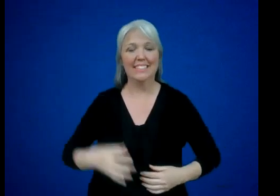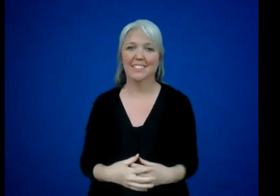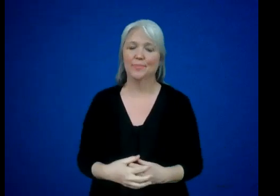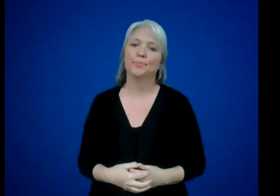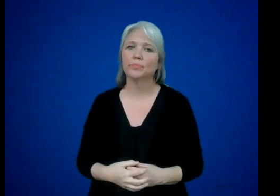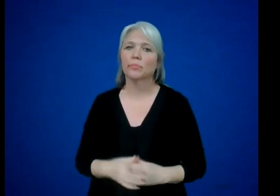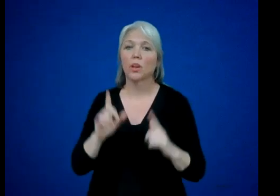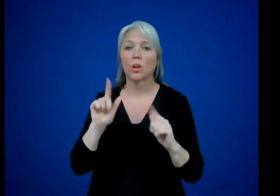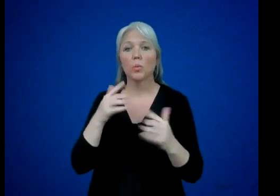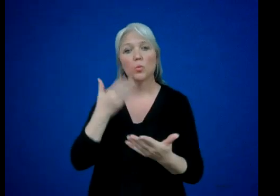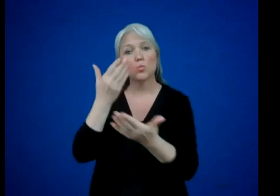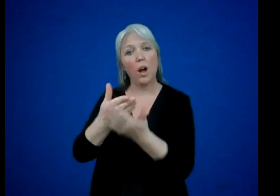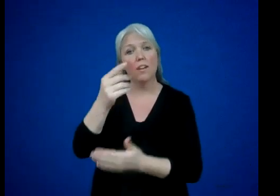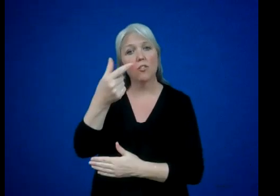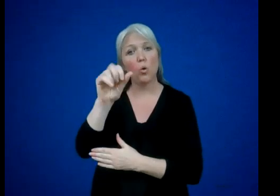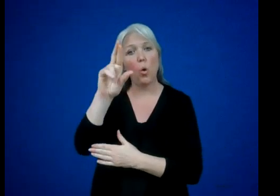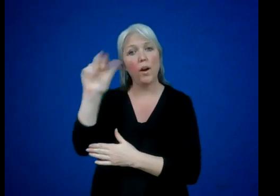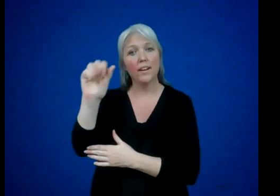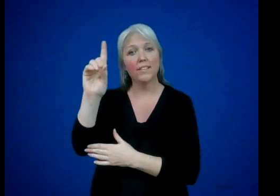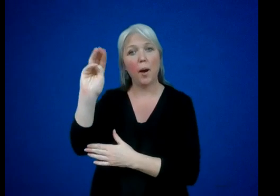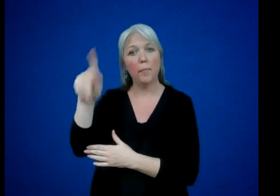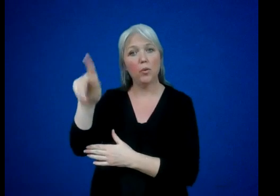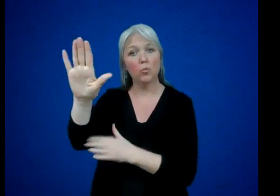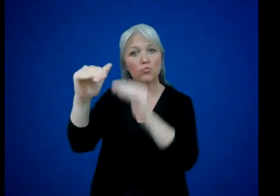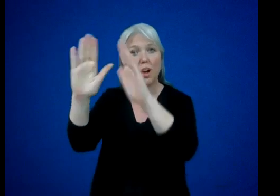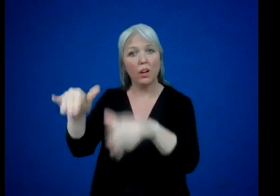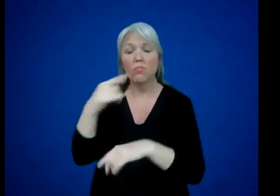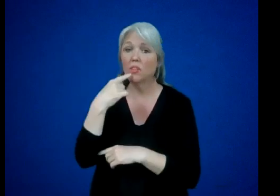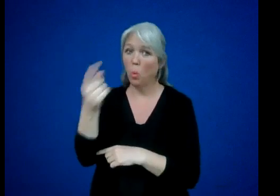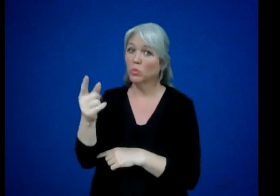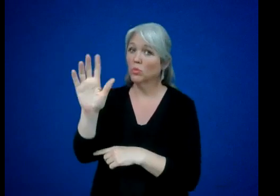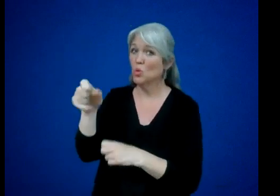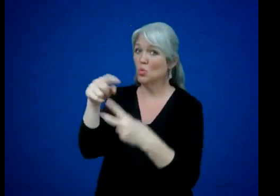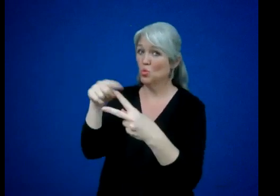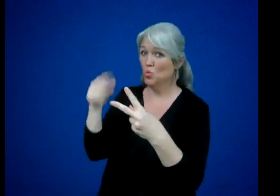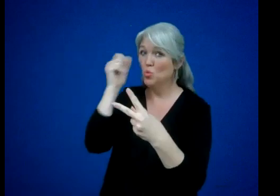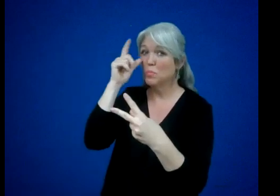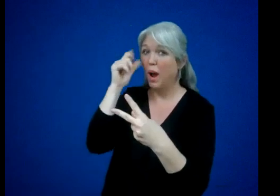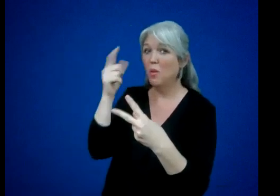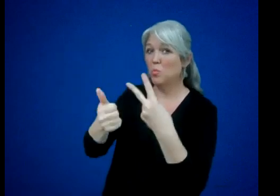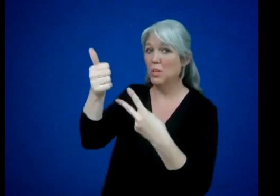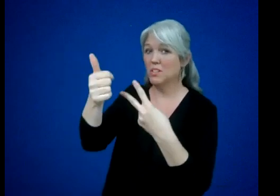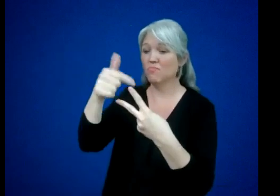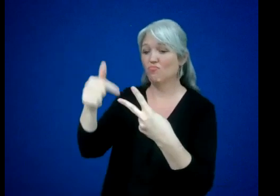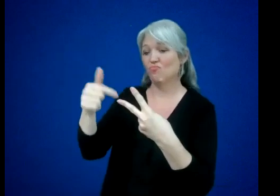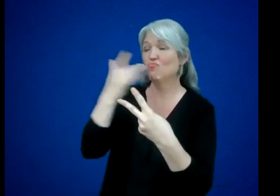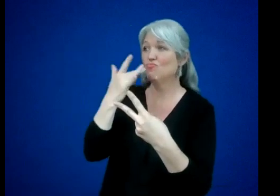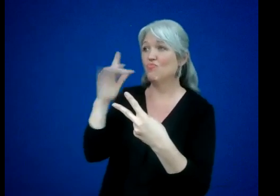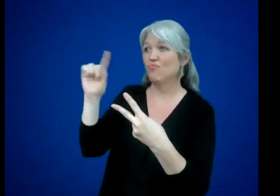When we got to Gloria Dump's, I told her I had 2 surprises for her and asked which one did she want first, the small one